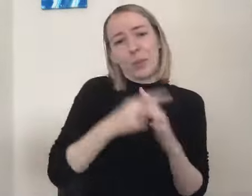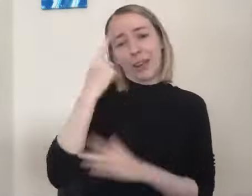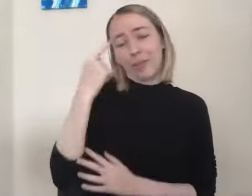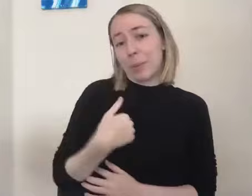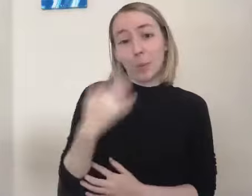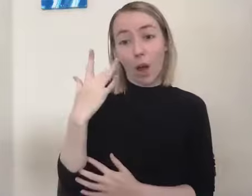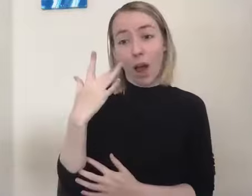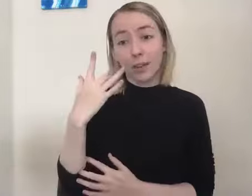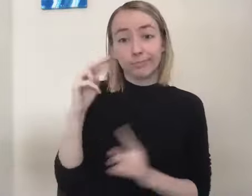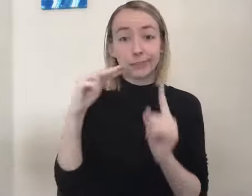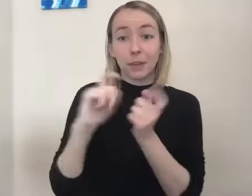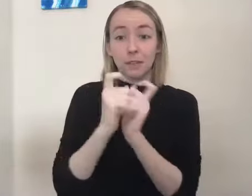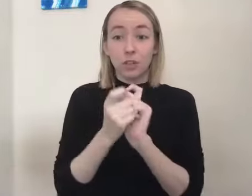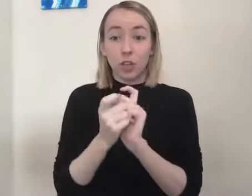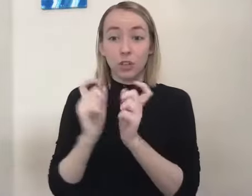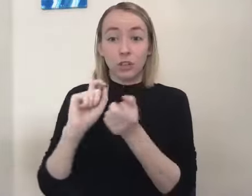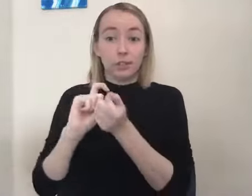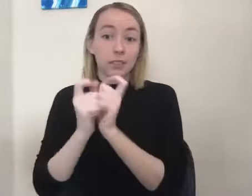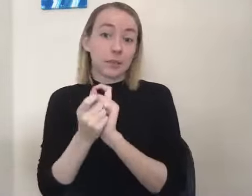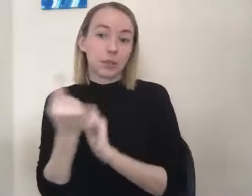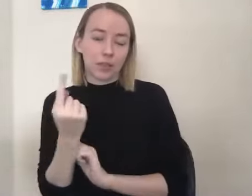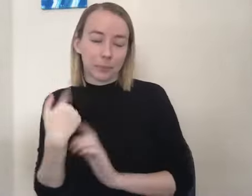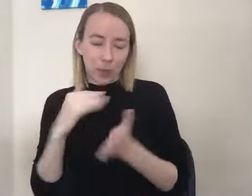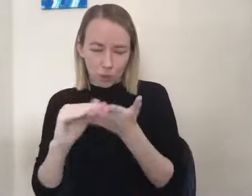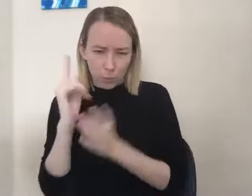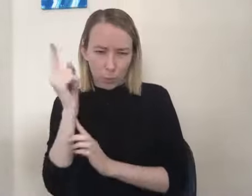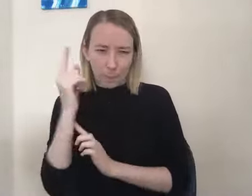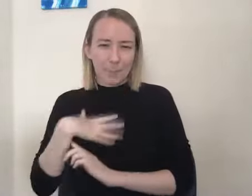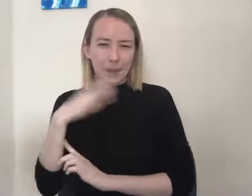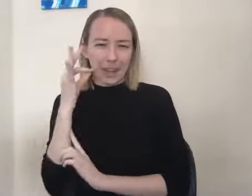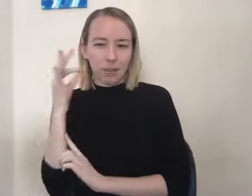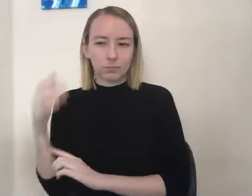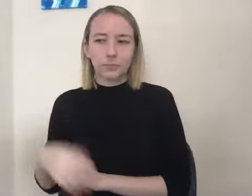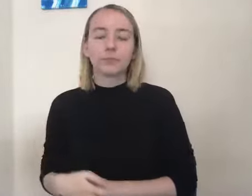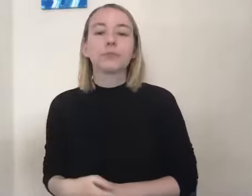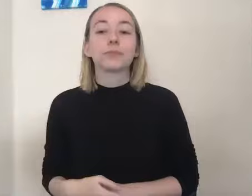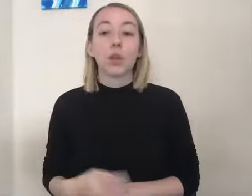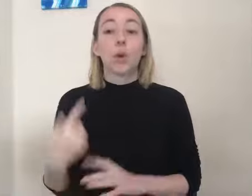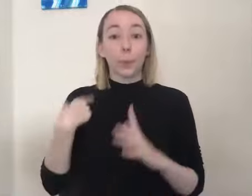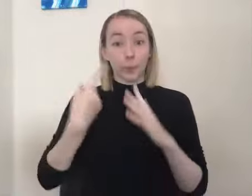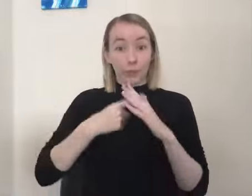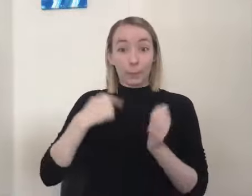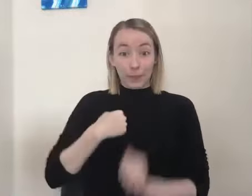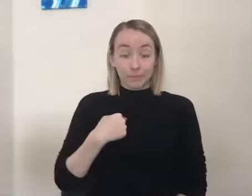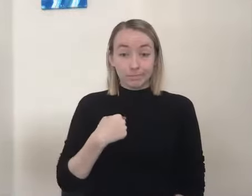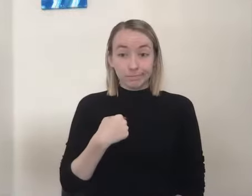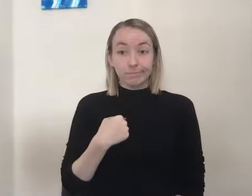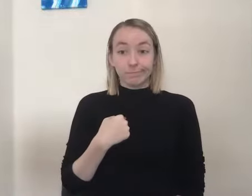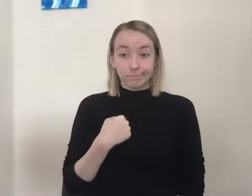me are, every time I get a light bulb moment, it's a new beginning because something shifts and something changes. Excuse